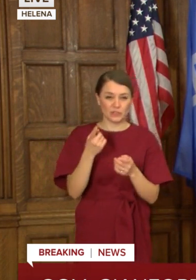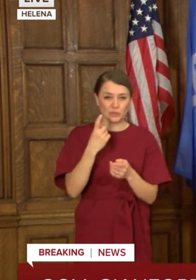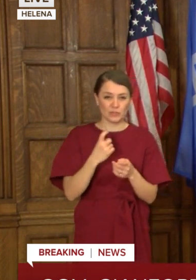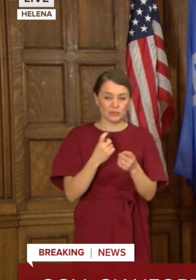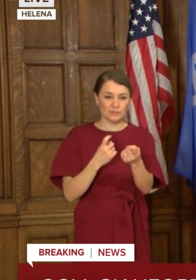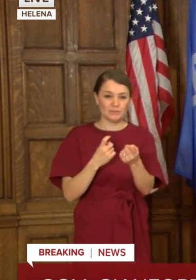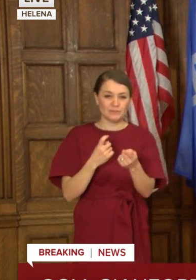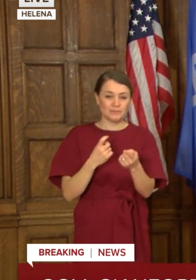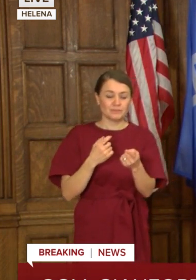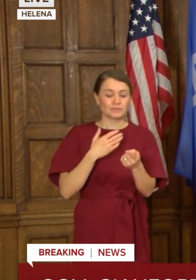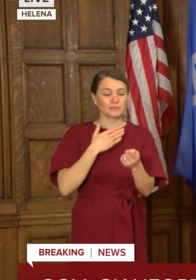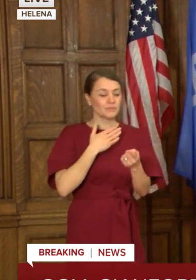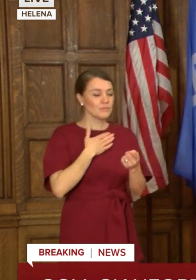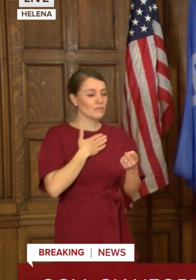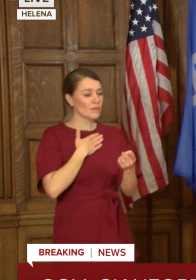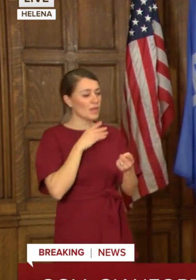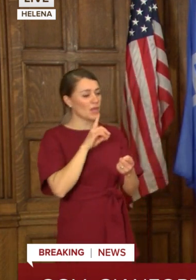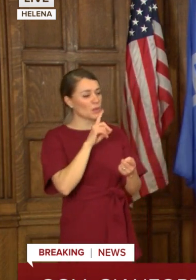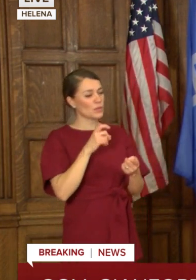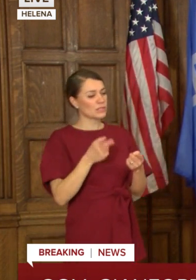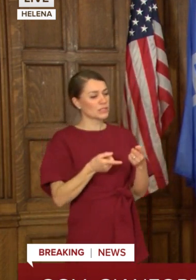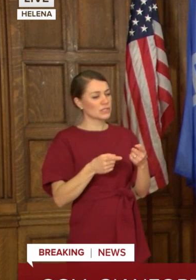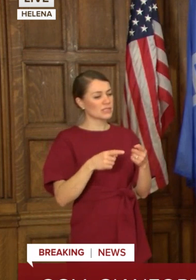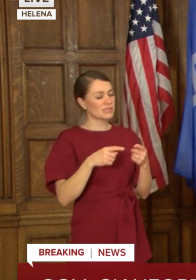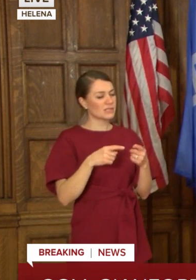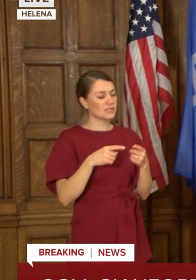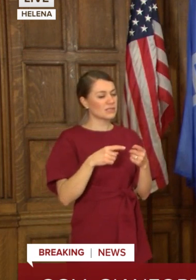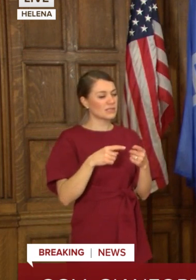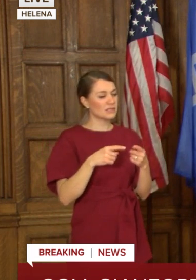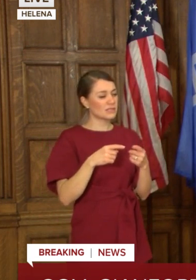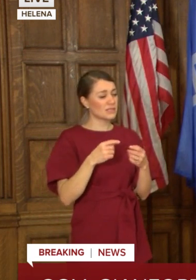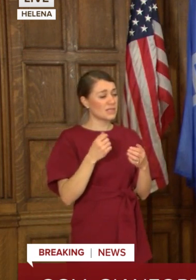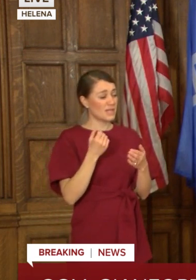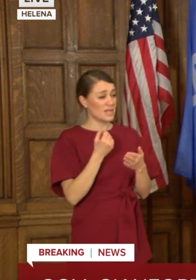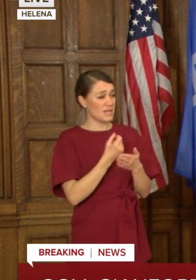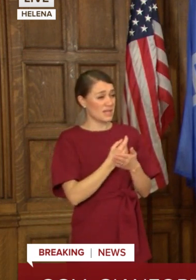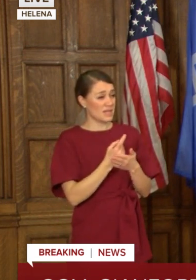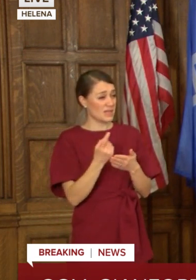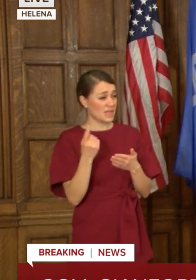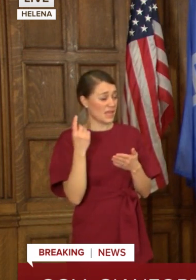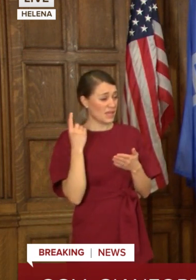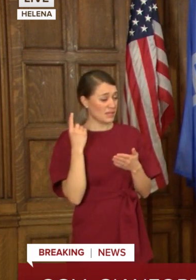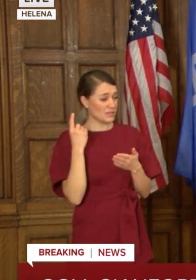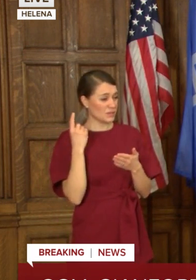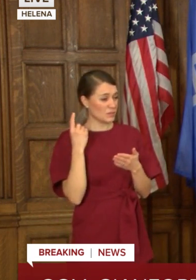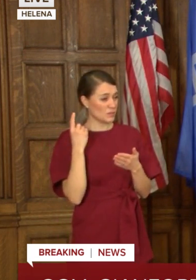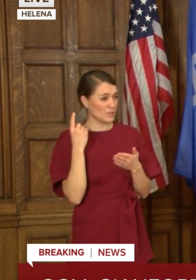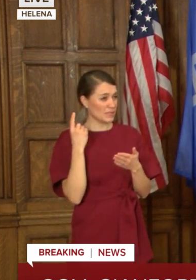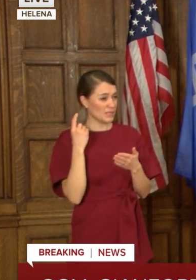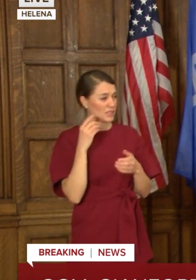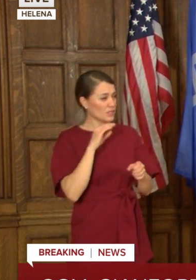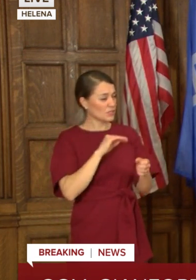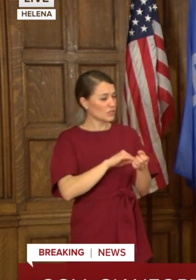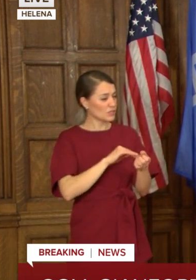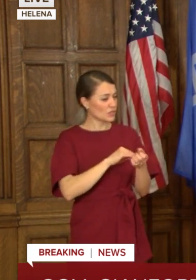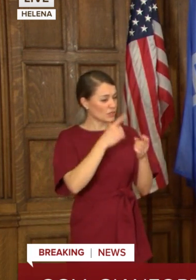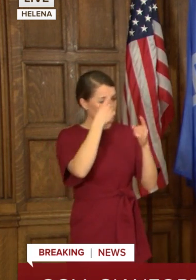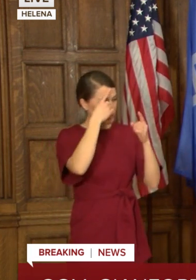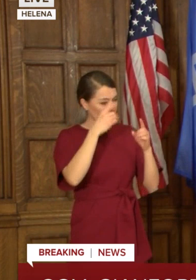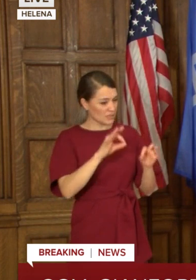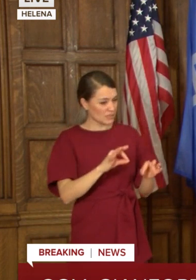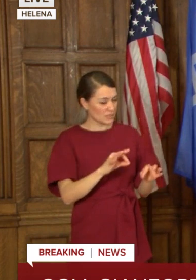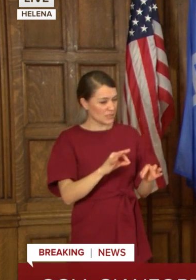is about an announcement made last week by Dr. Greg Holzman's announcing that he decided